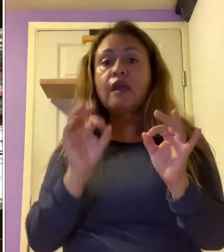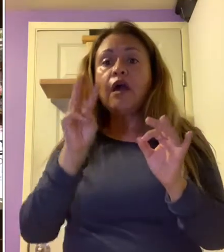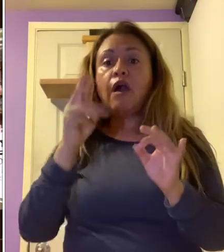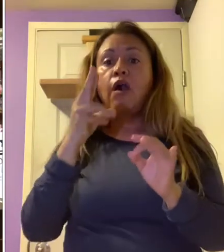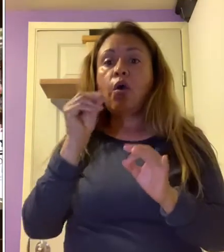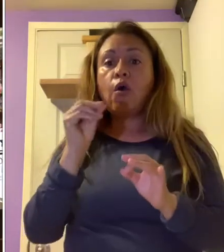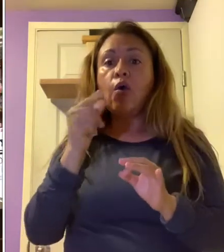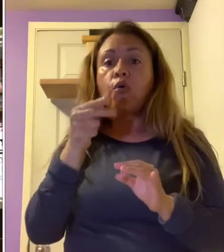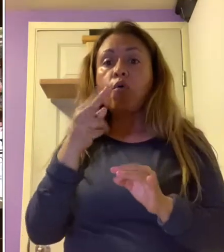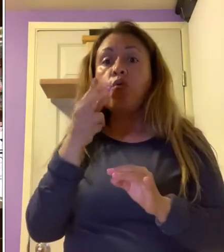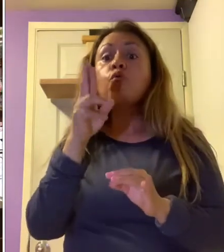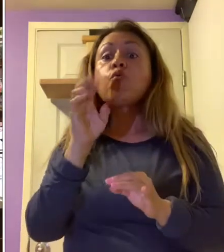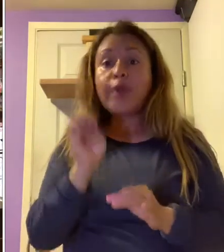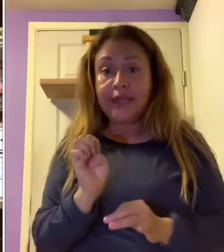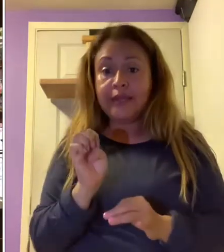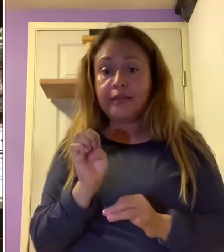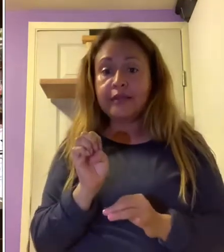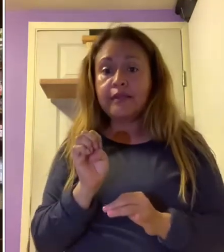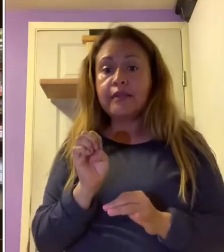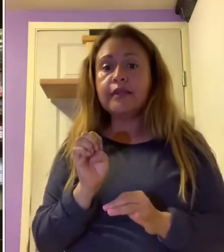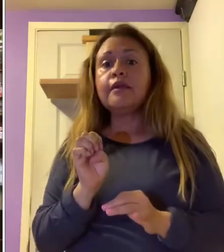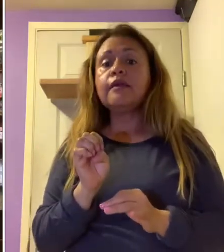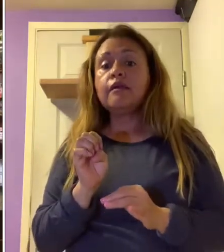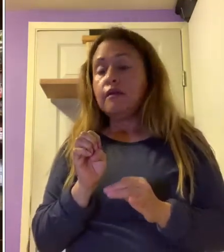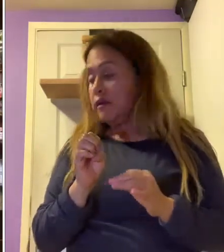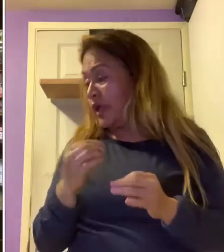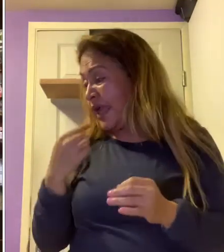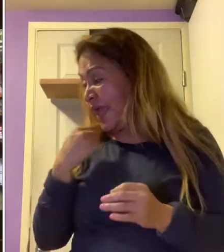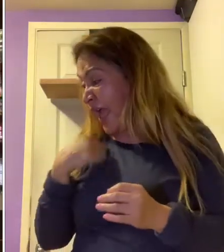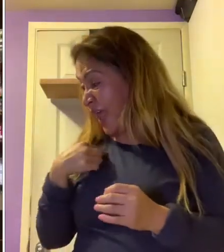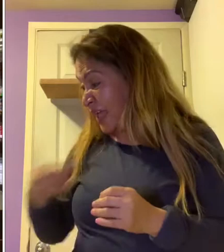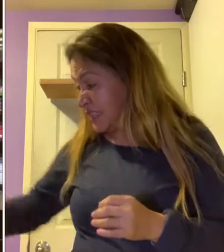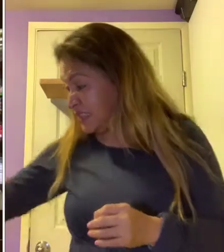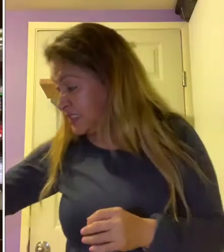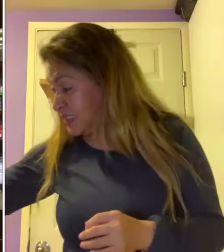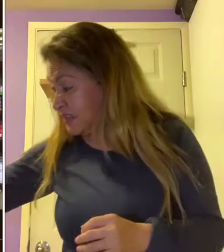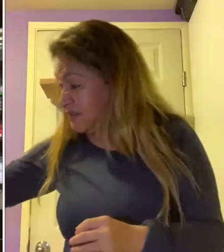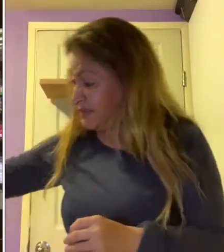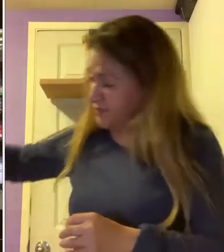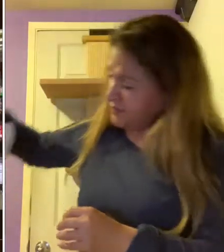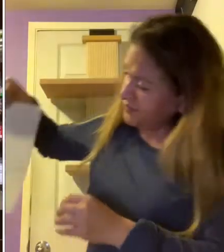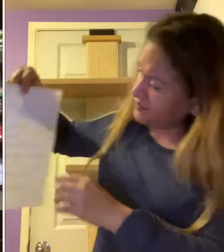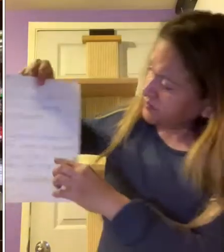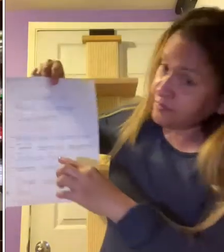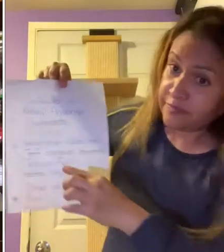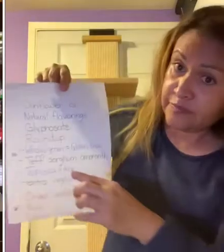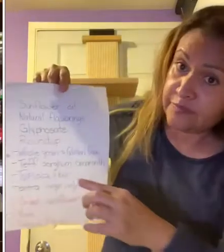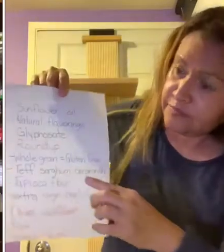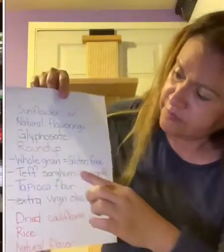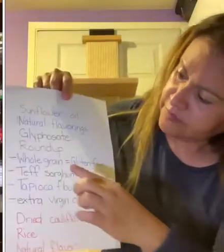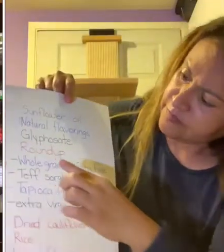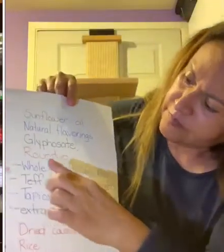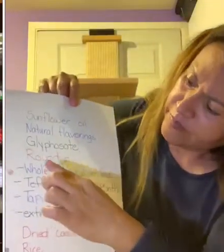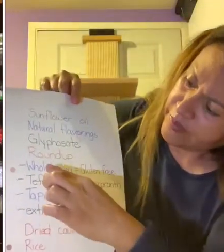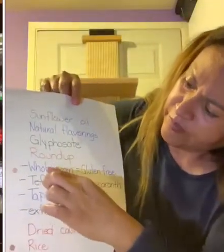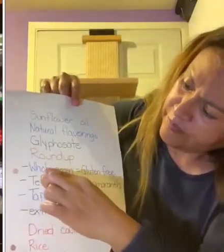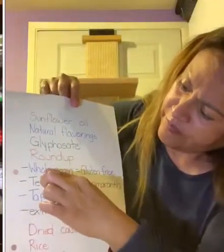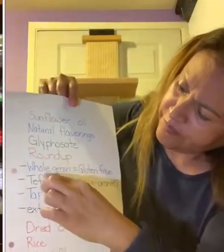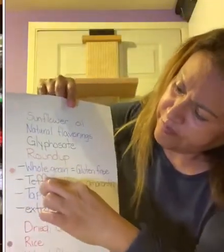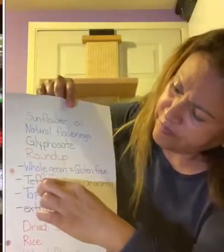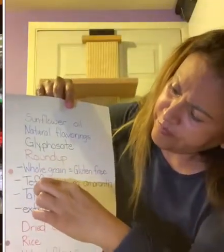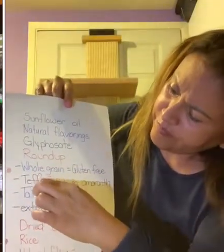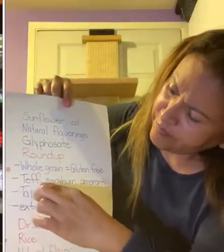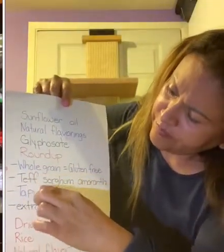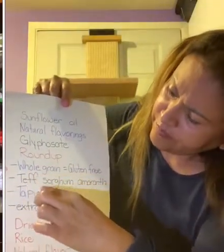with whole grains that are gluten-free, teff, sorghum, amaranth, a little bit of tapioca flour, and extra